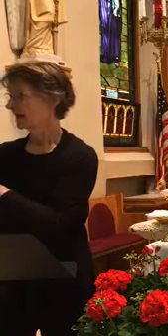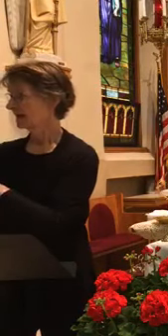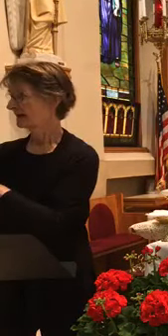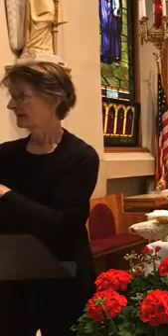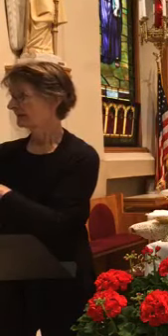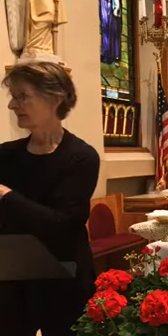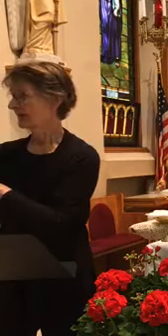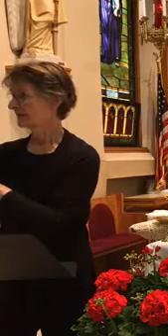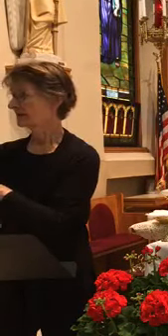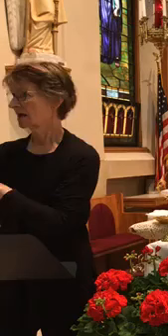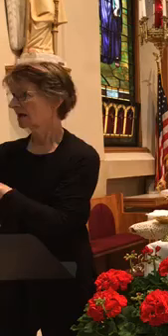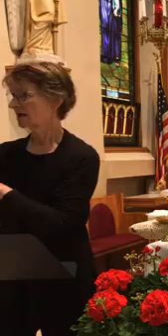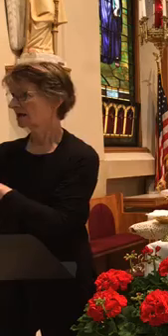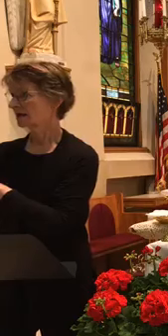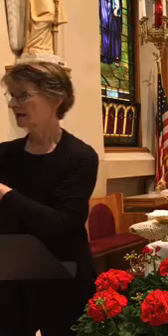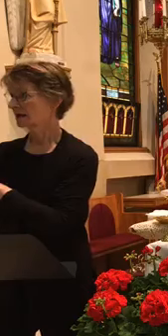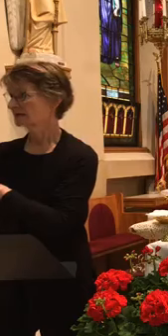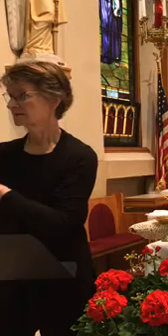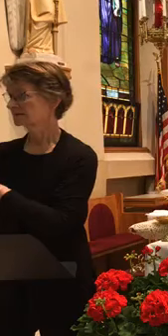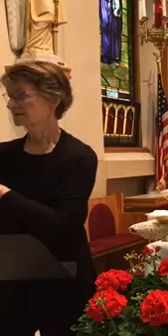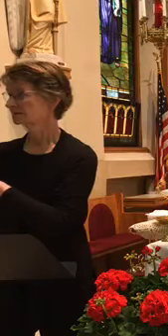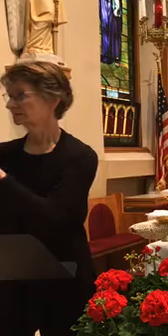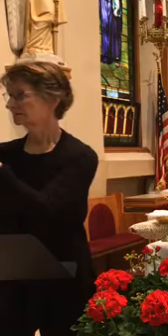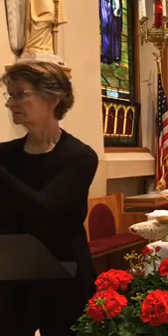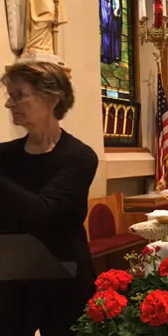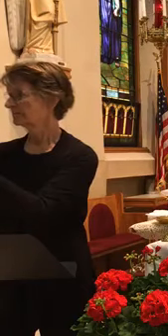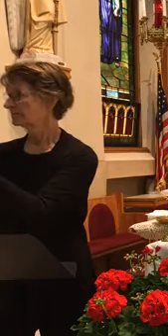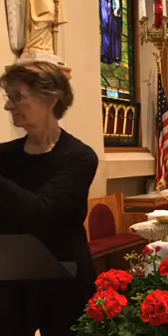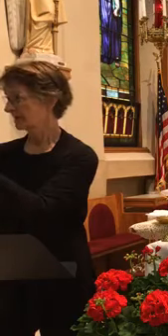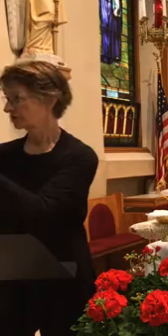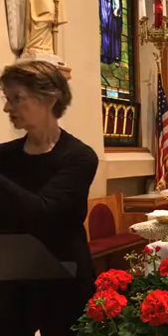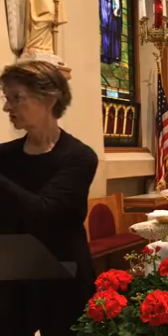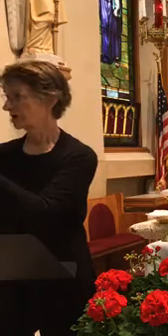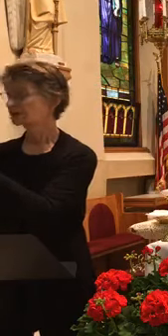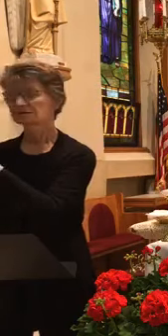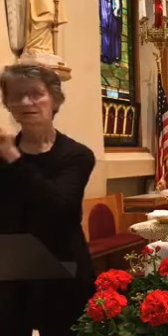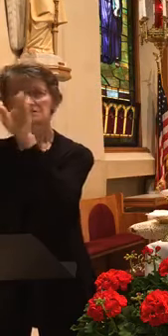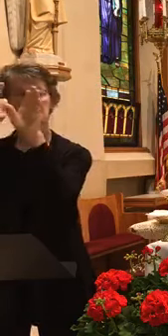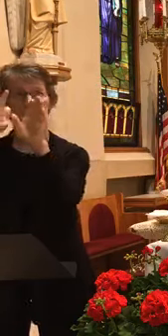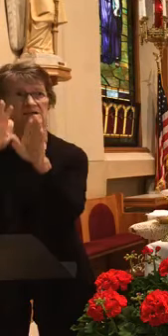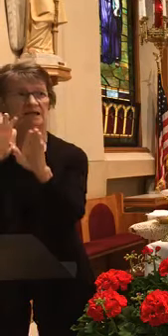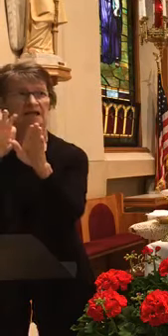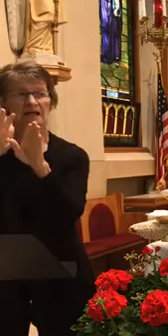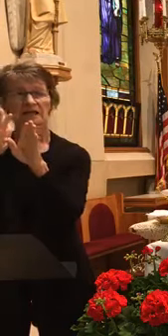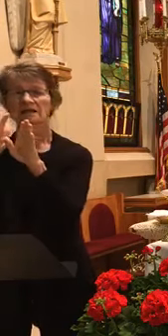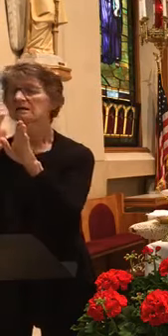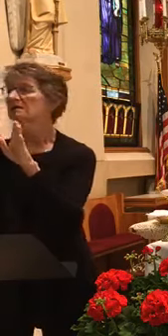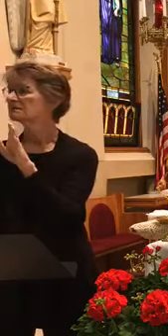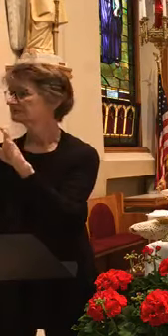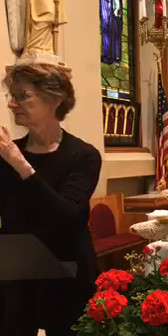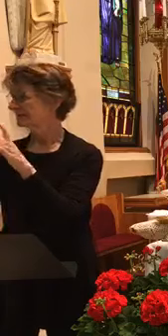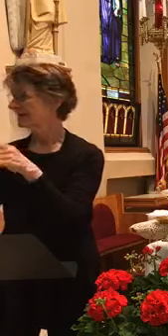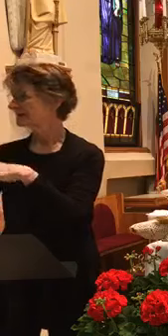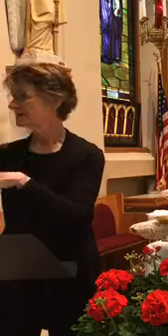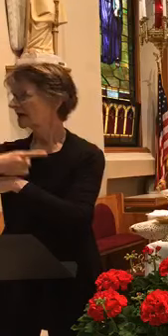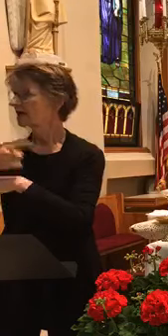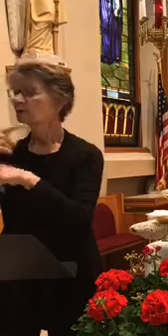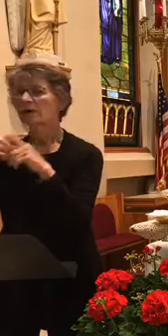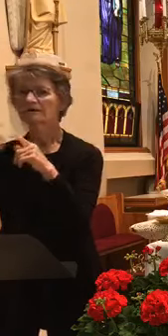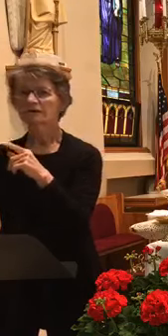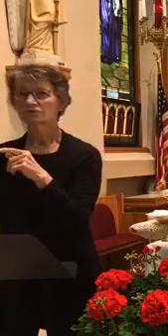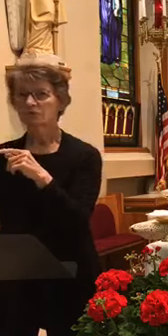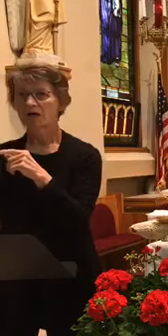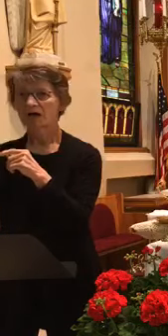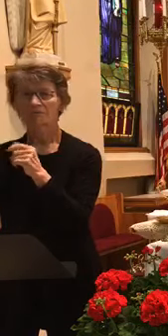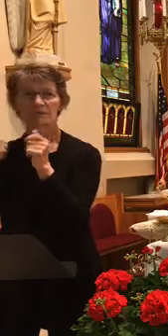the gift where the Holy Spirit came upon the apostles who were locked in the upper room. How many of us have been locked